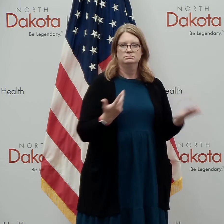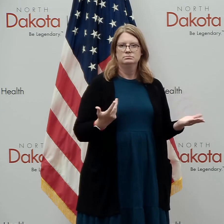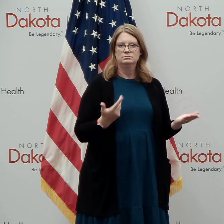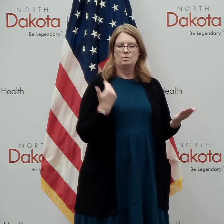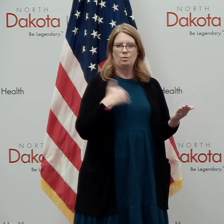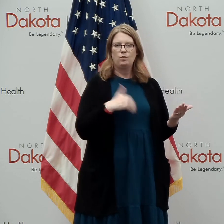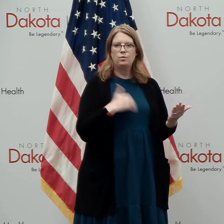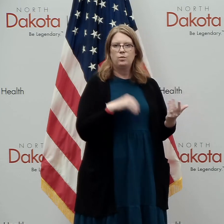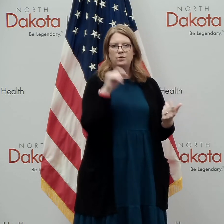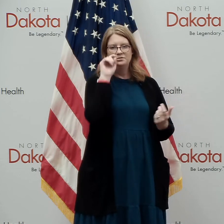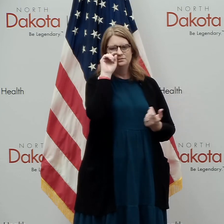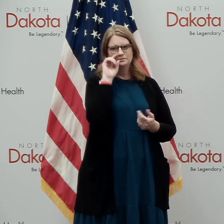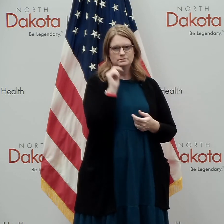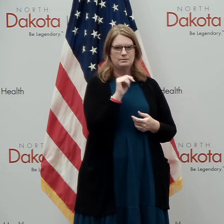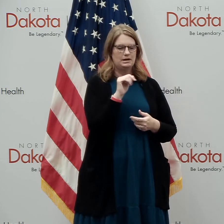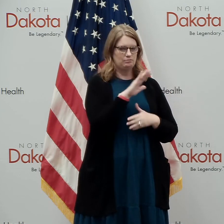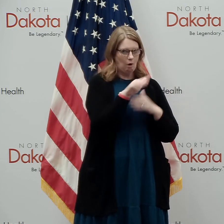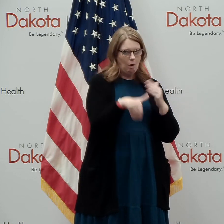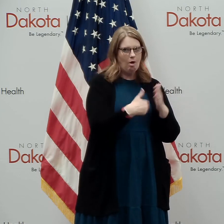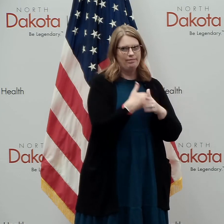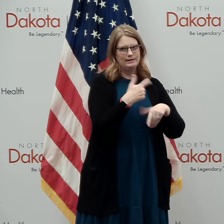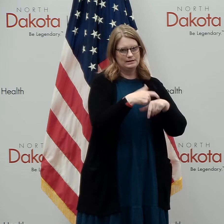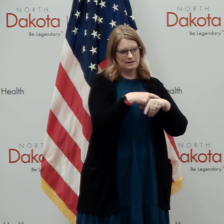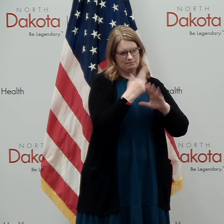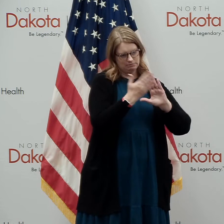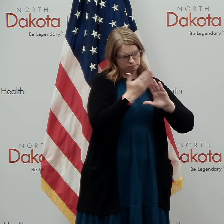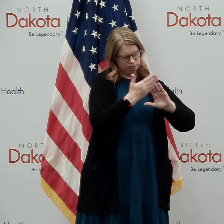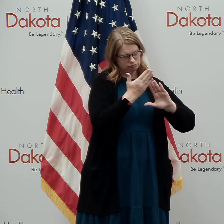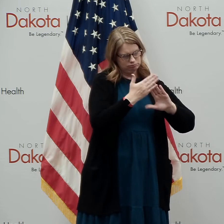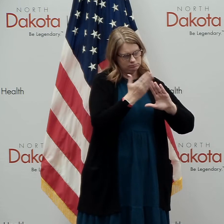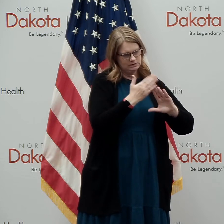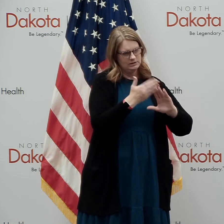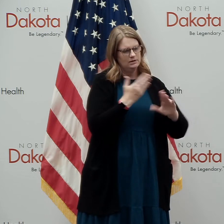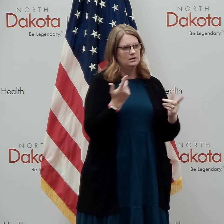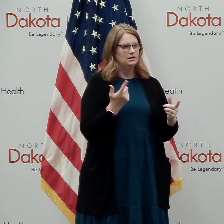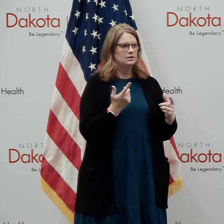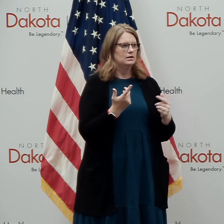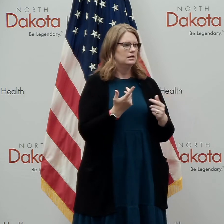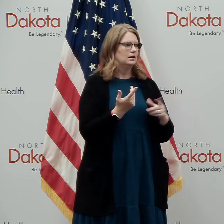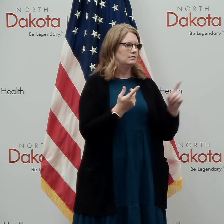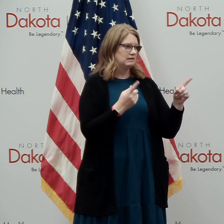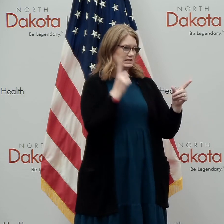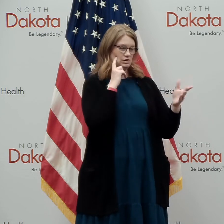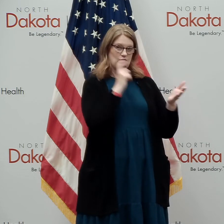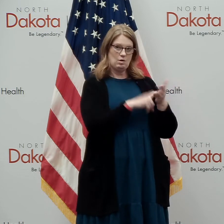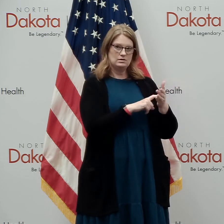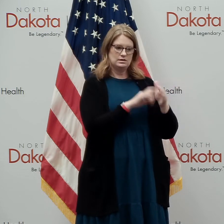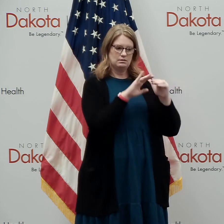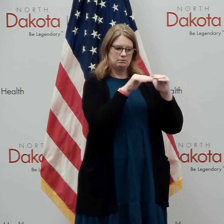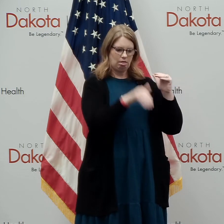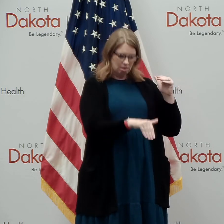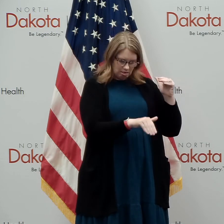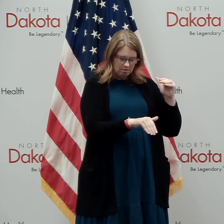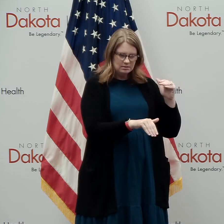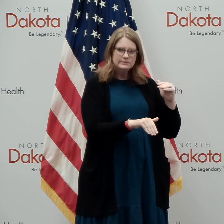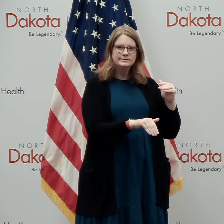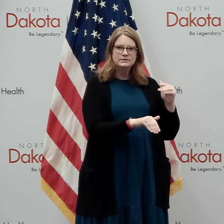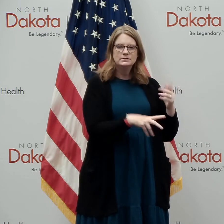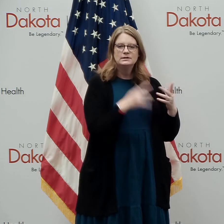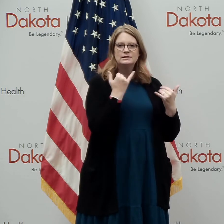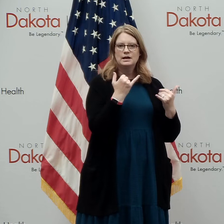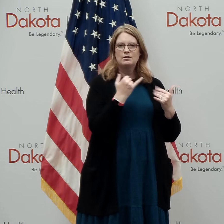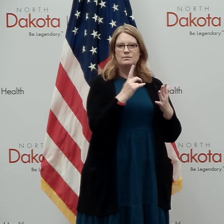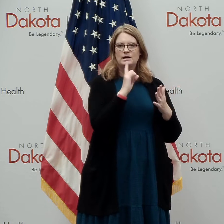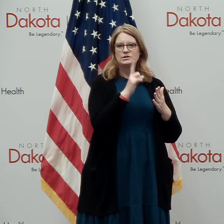there round the clock, 7 days a week. But as you noted, we had a little dip in our testing, and we're going to make sure that